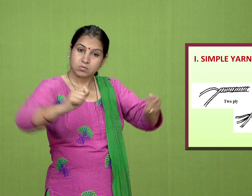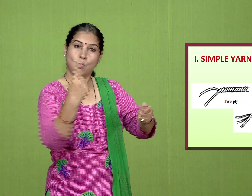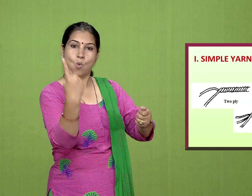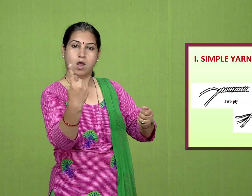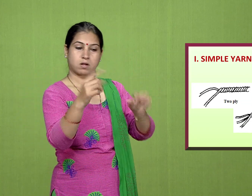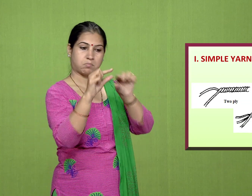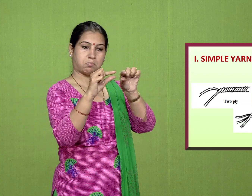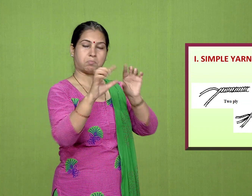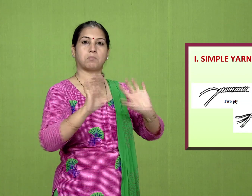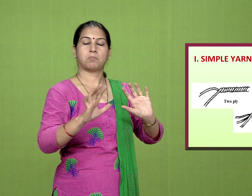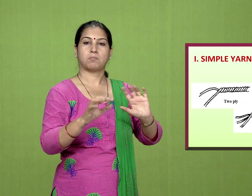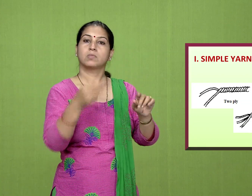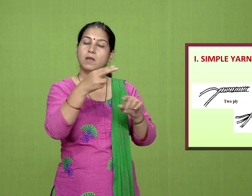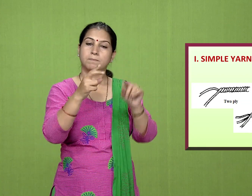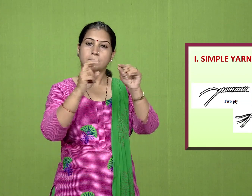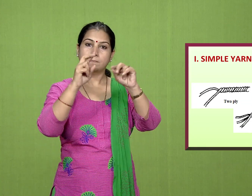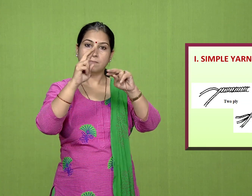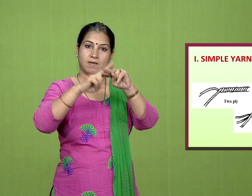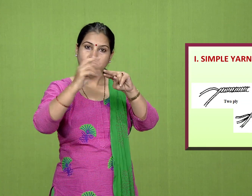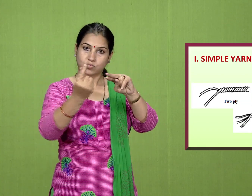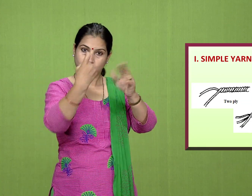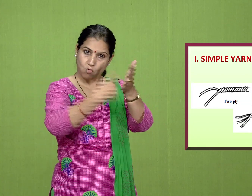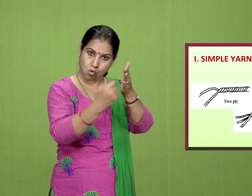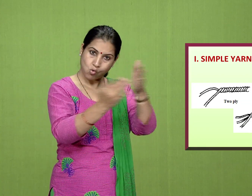one 4-ply yarn.